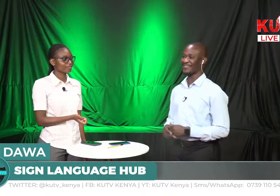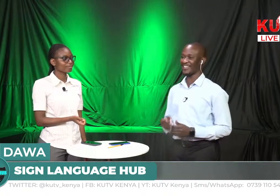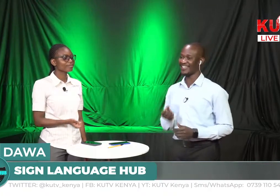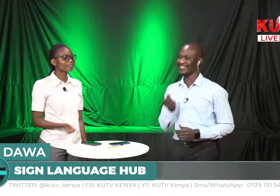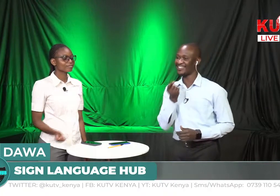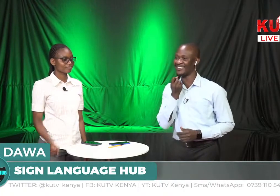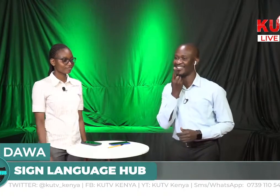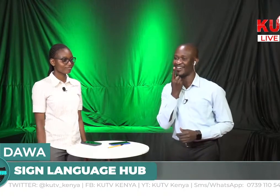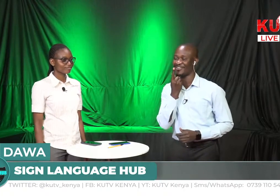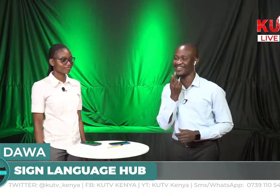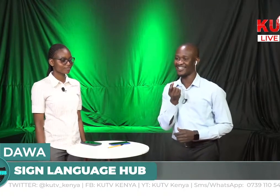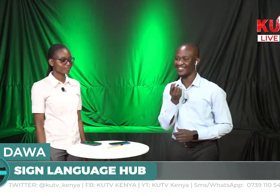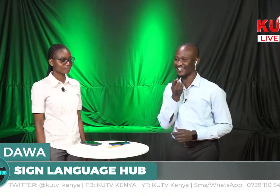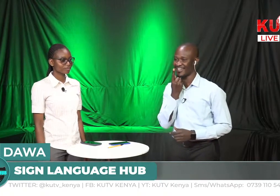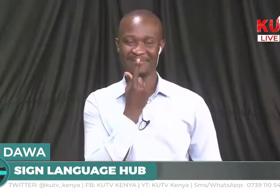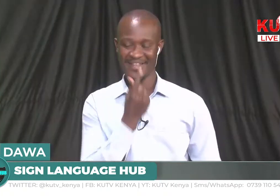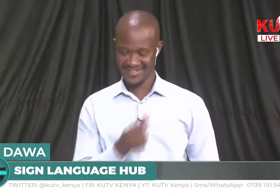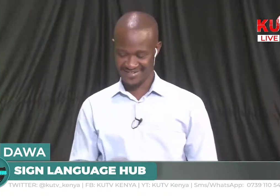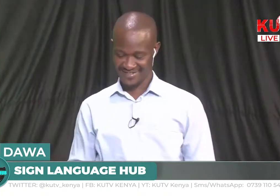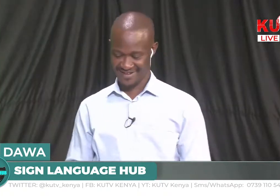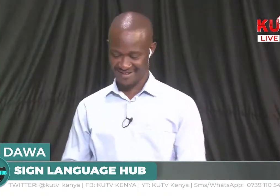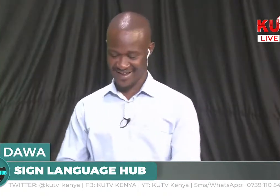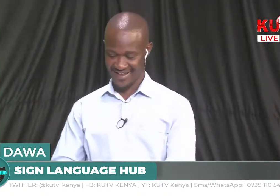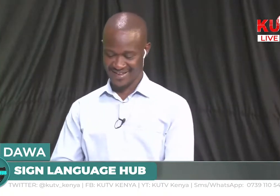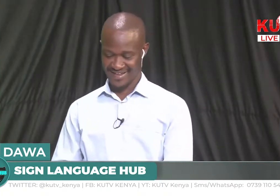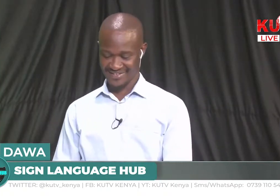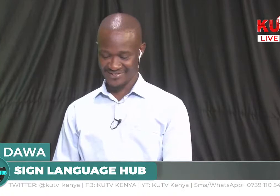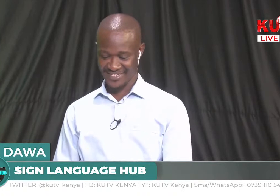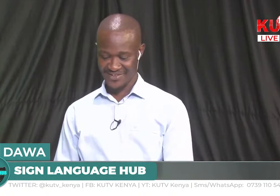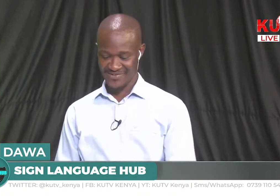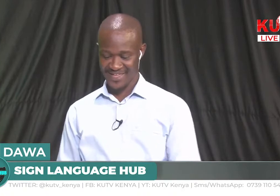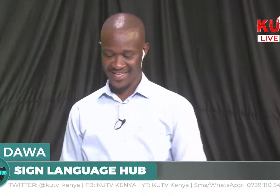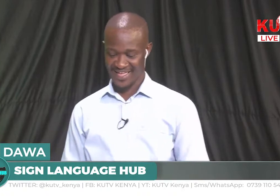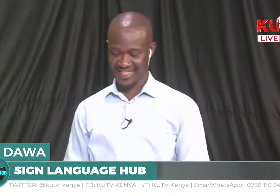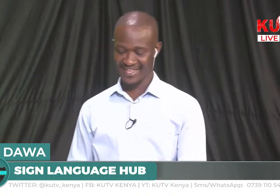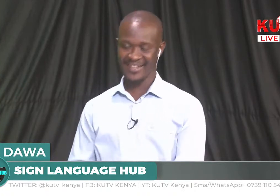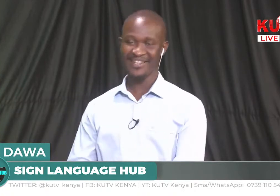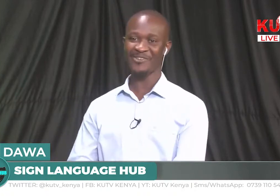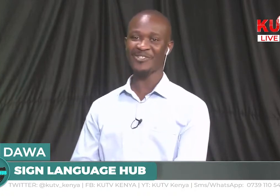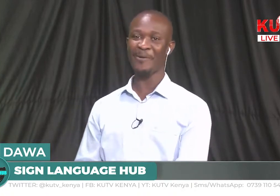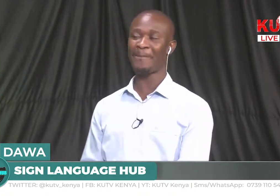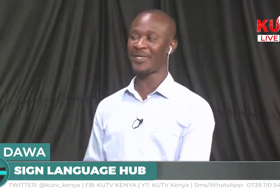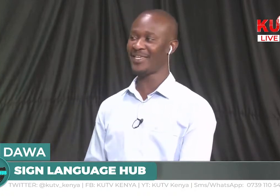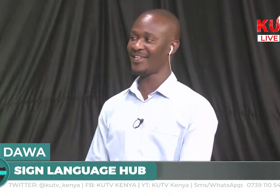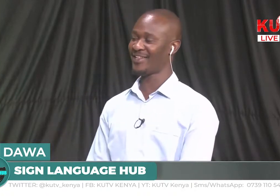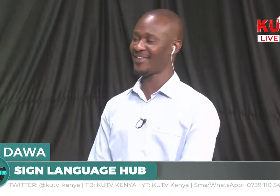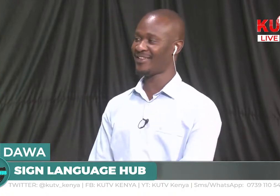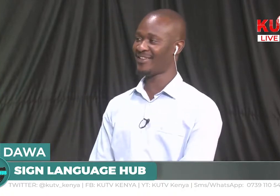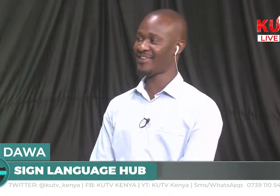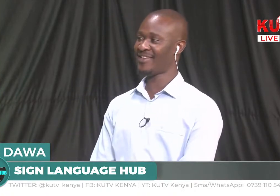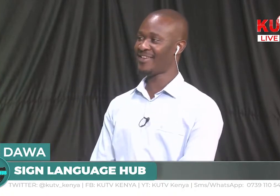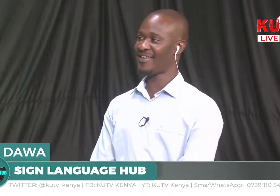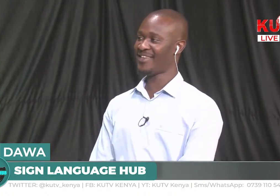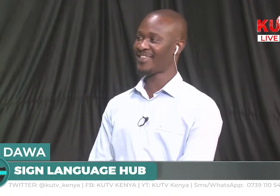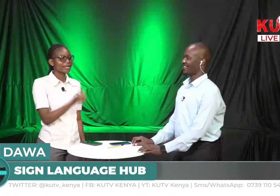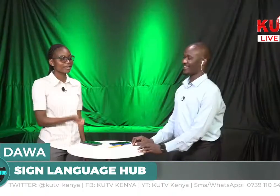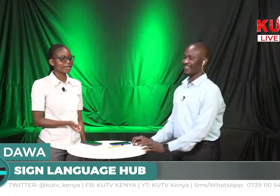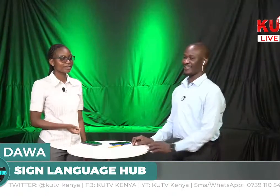thing, dawa, tablet. All right, let's continue. And then also peel. Peel.